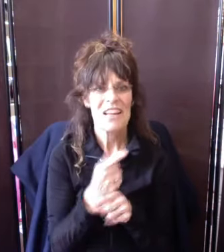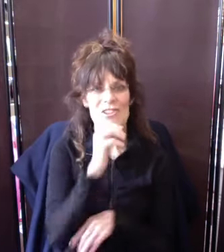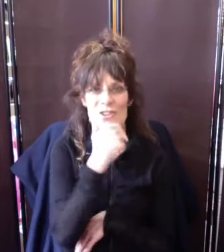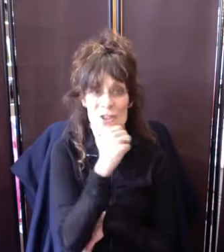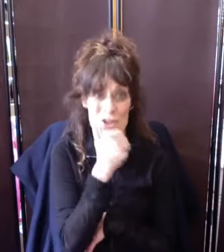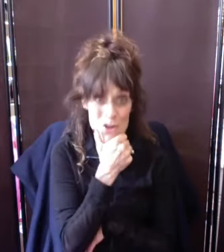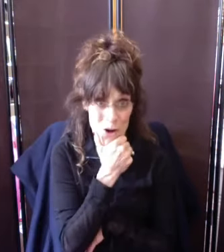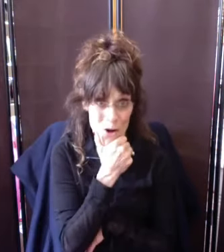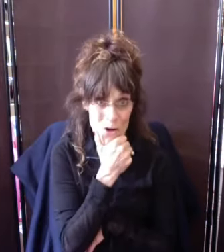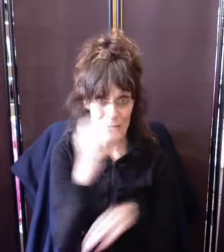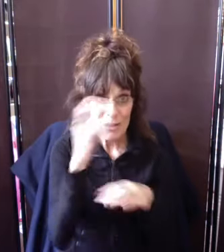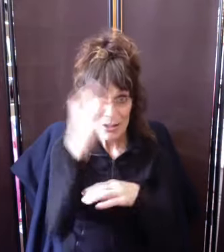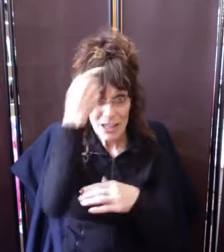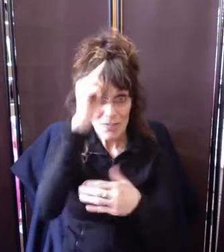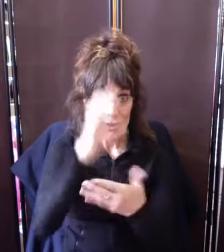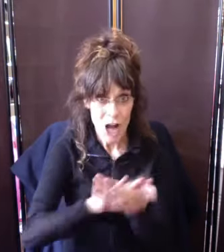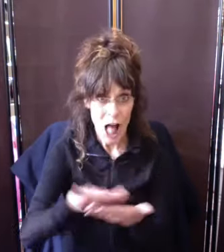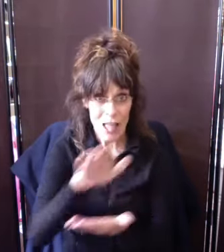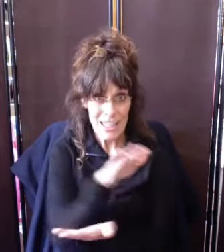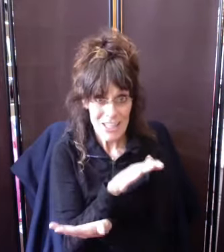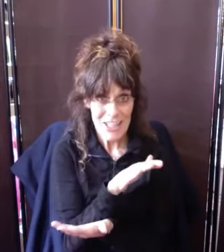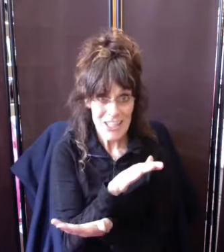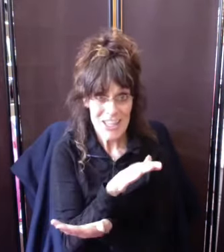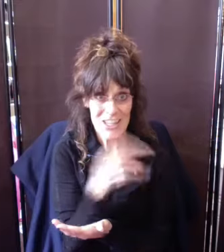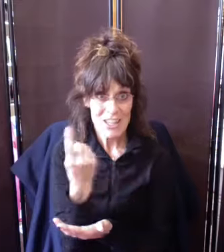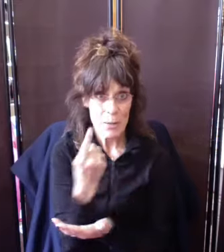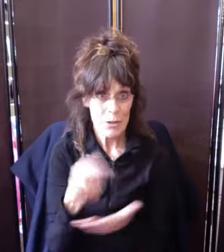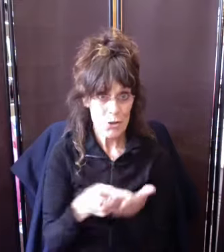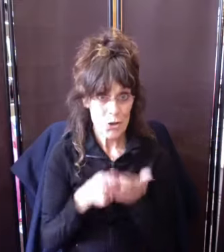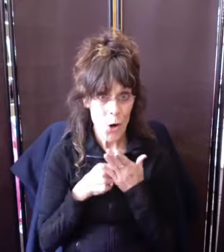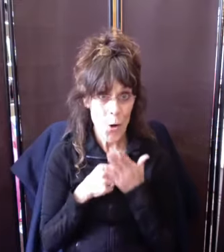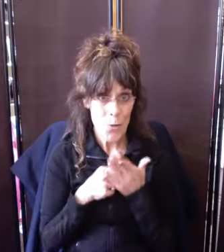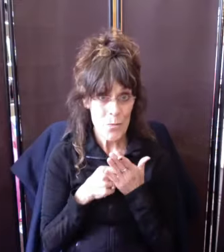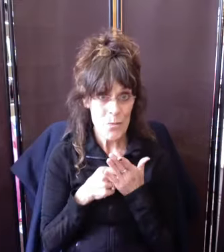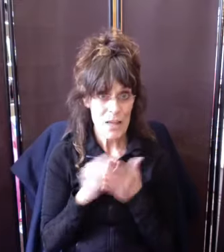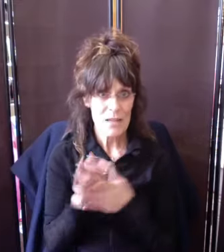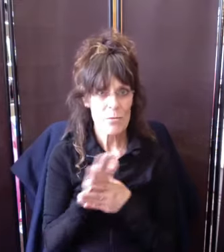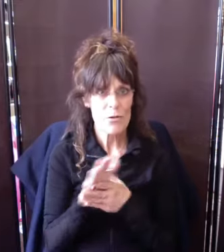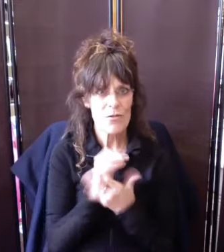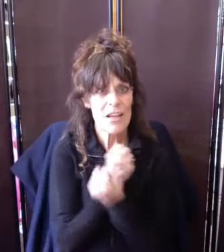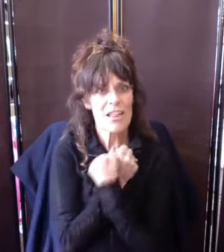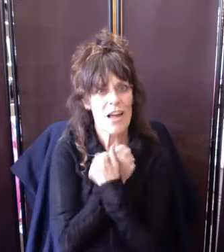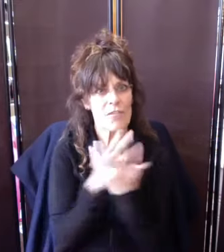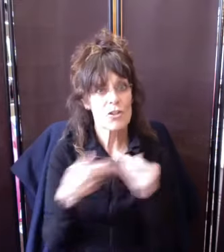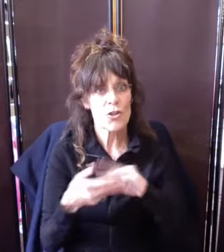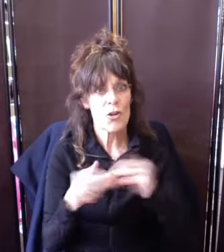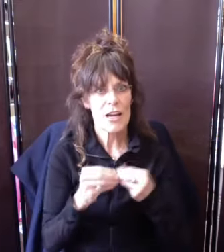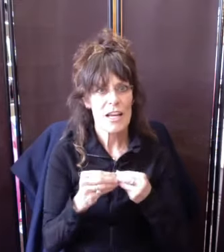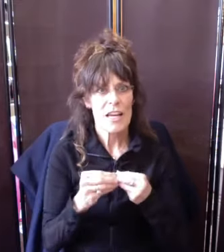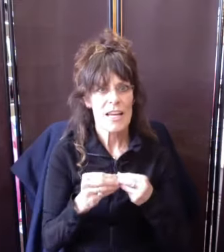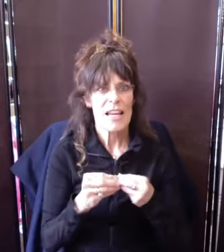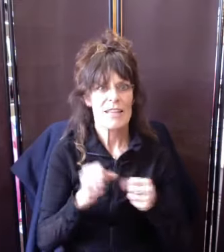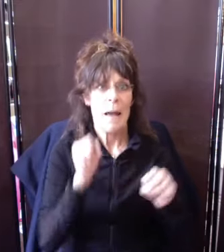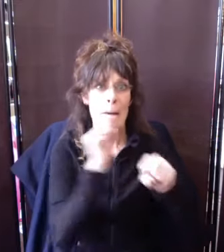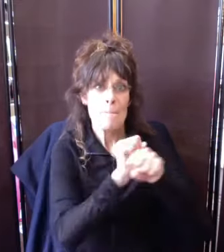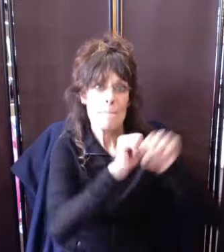at colleges, somebody showed me the movie Love Story, which, if you don't know it, it's got mountains of snow in it. And I told you I grew